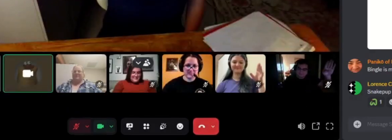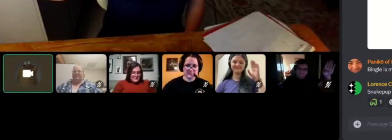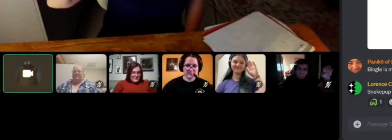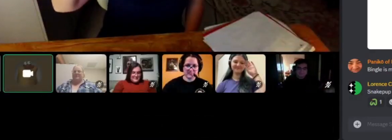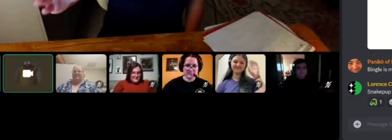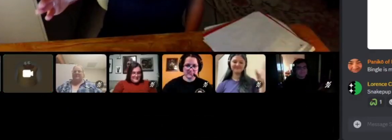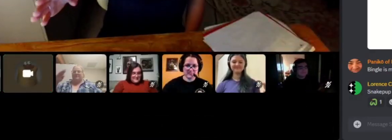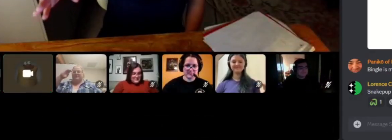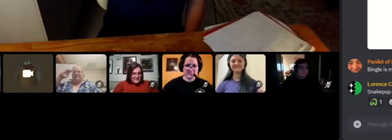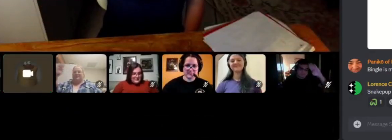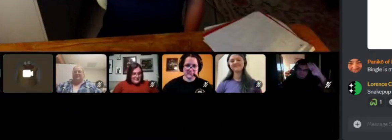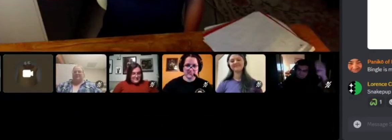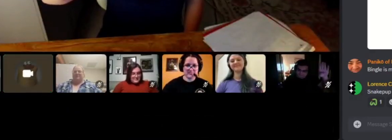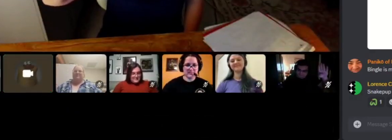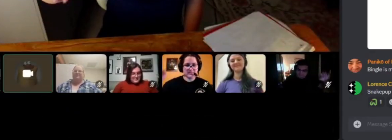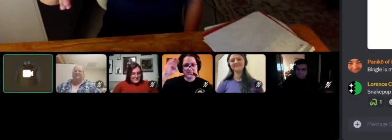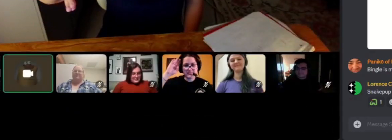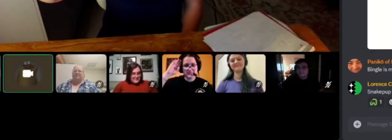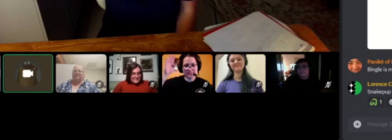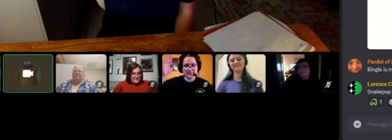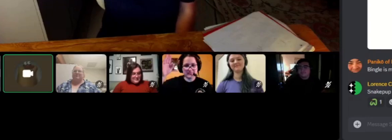out. It's a very, I guess,